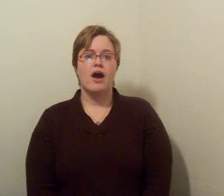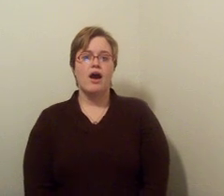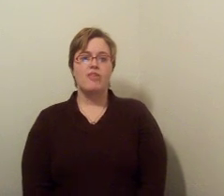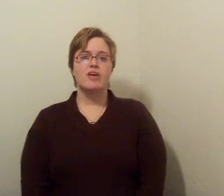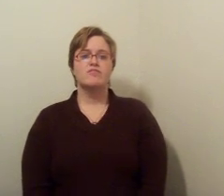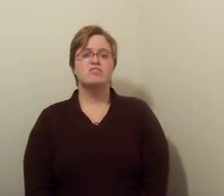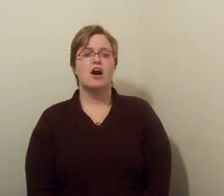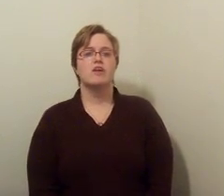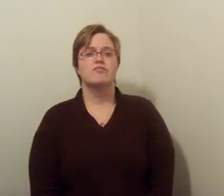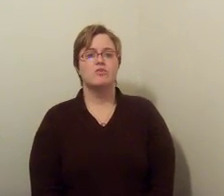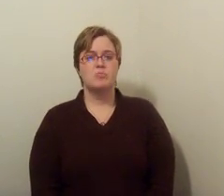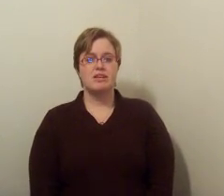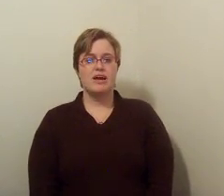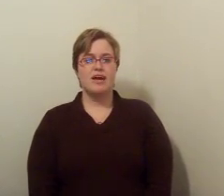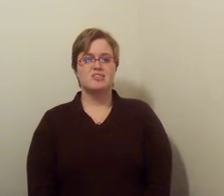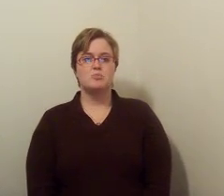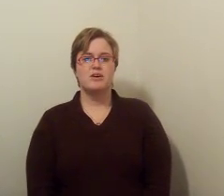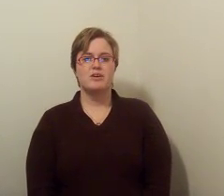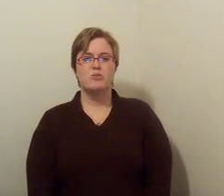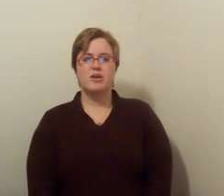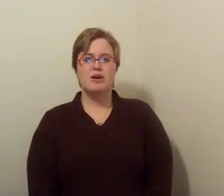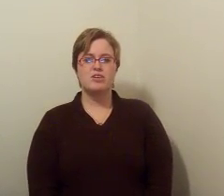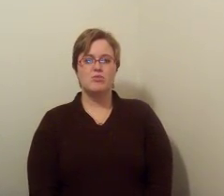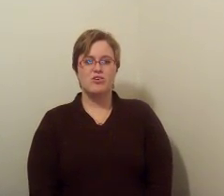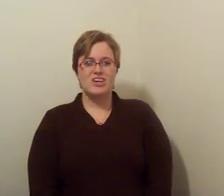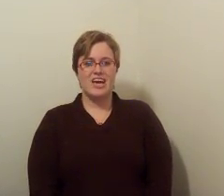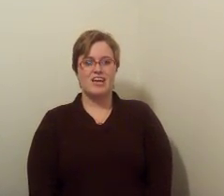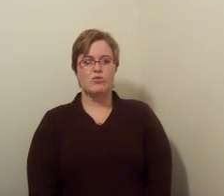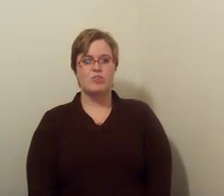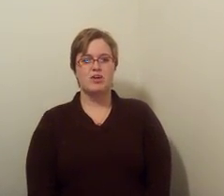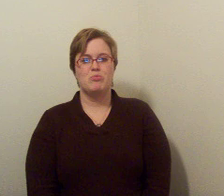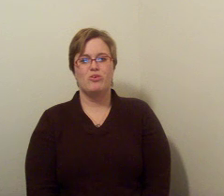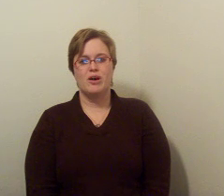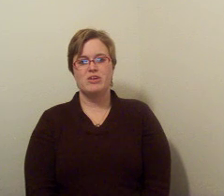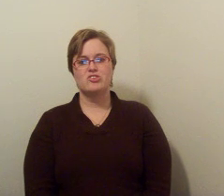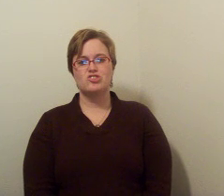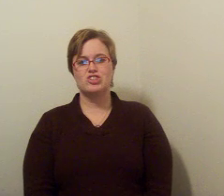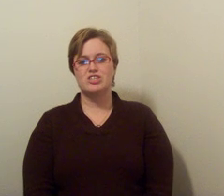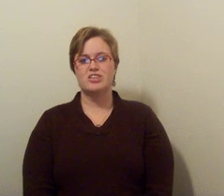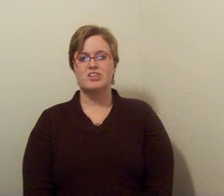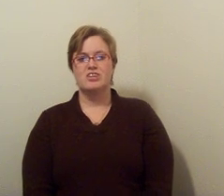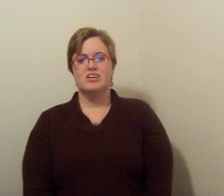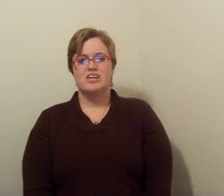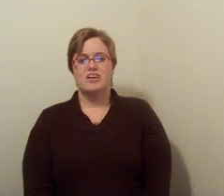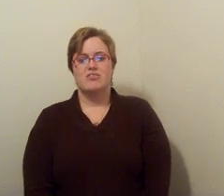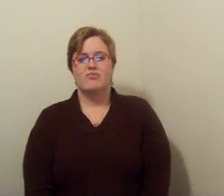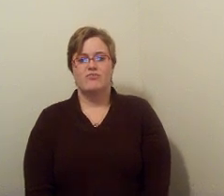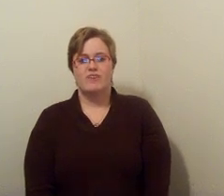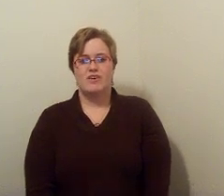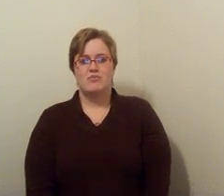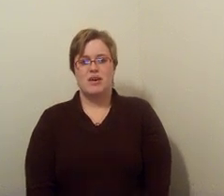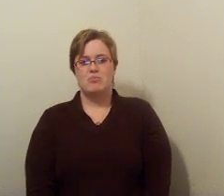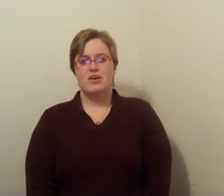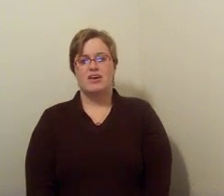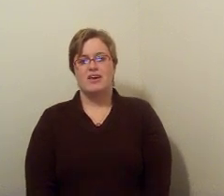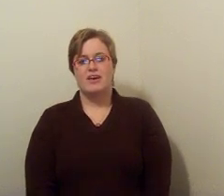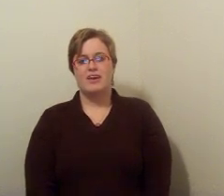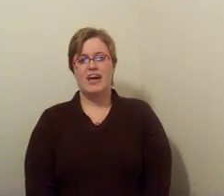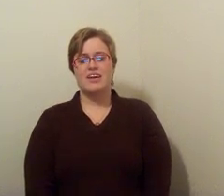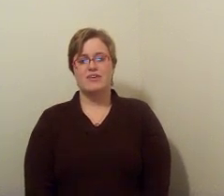I think photography would be nice, but what about communicating with people? I'm not sure if it may be a negative